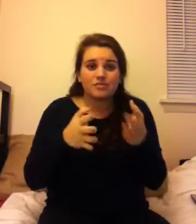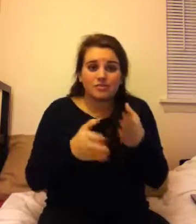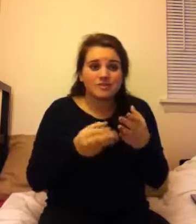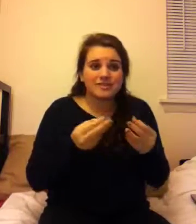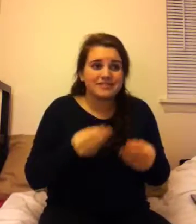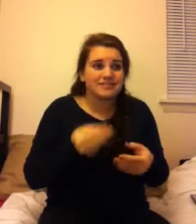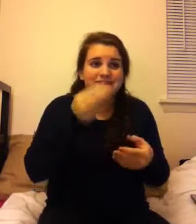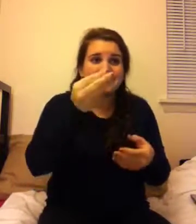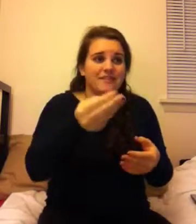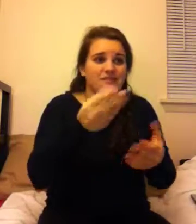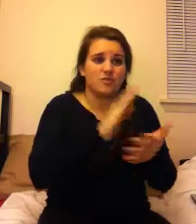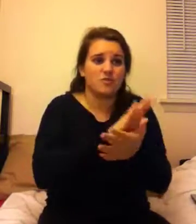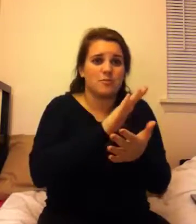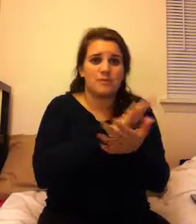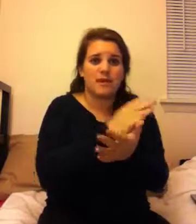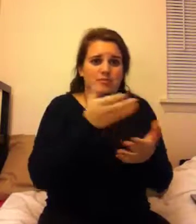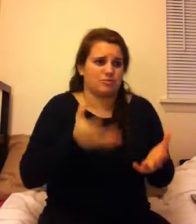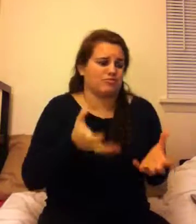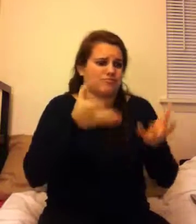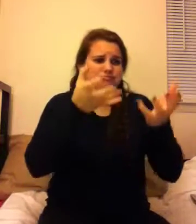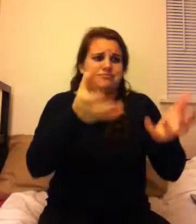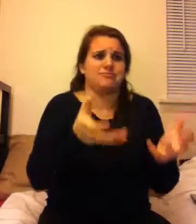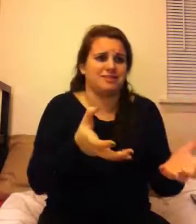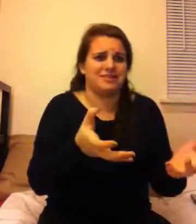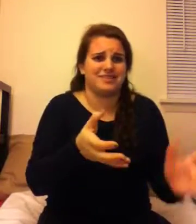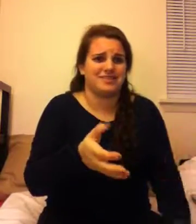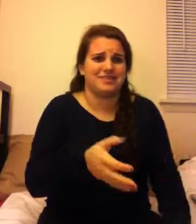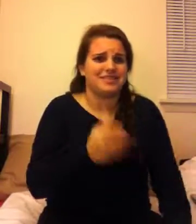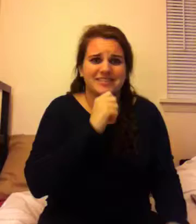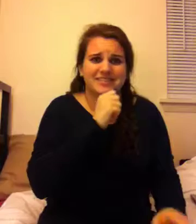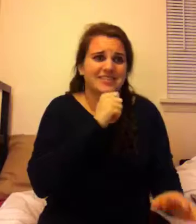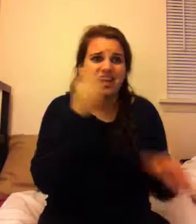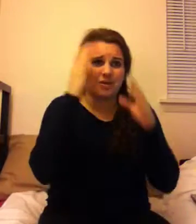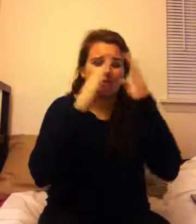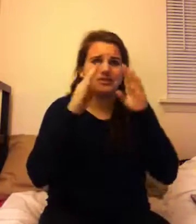So you don't have to be too conservative with the paper that you're using.